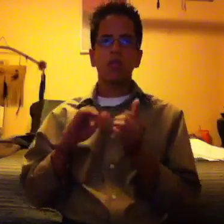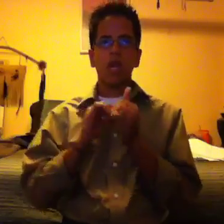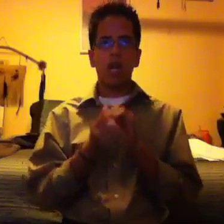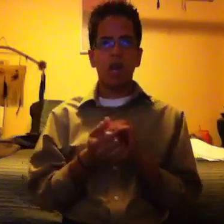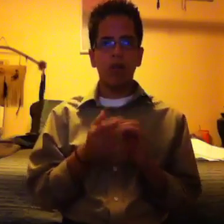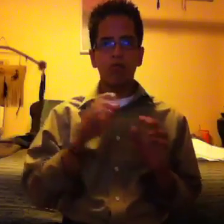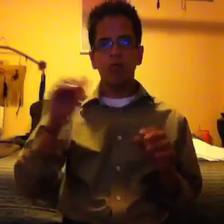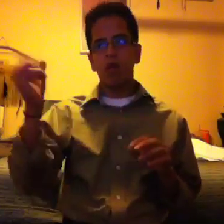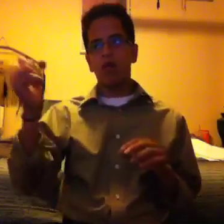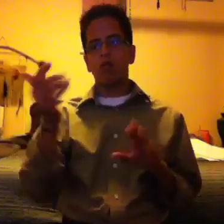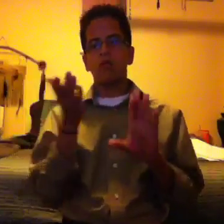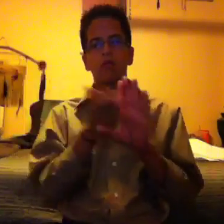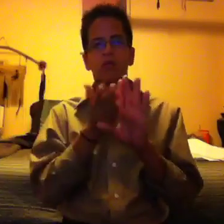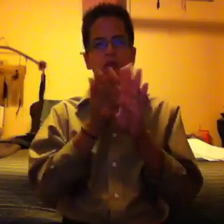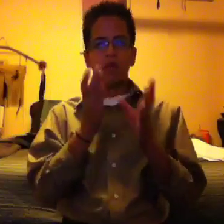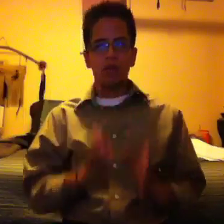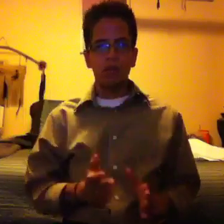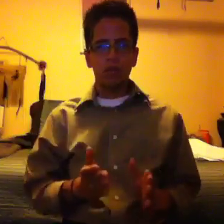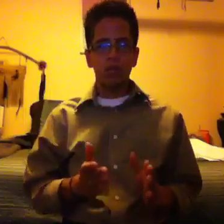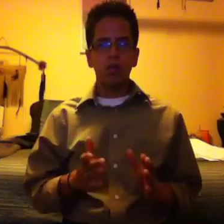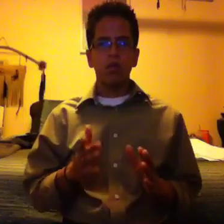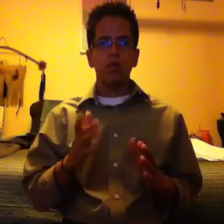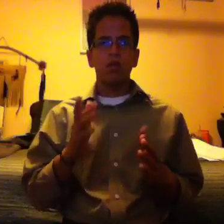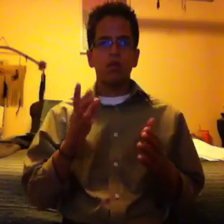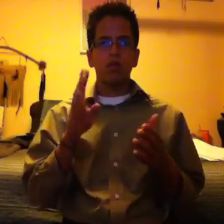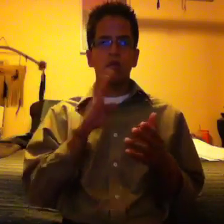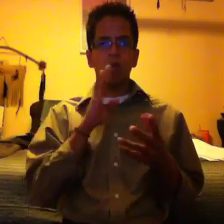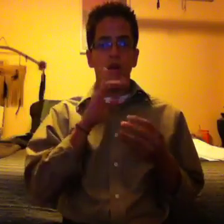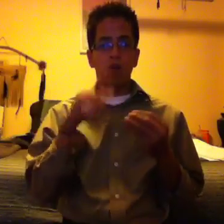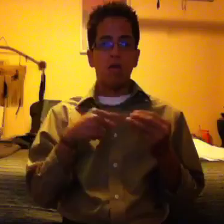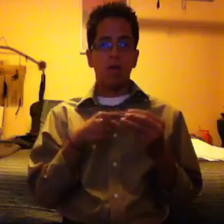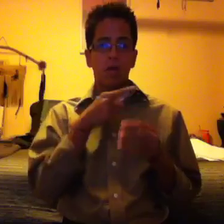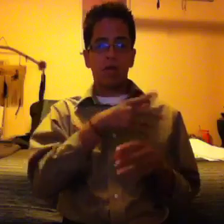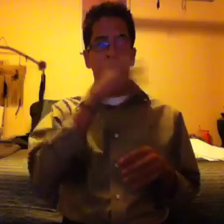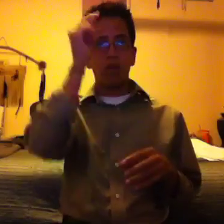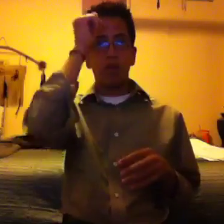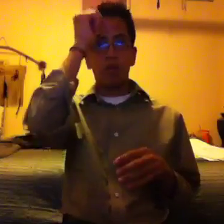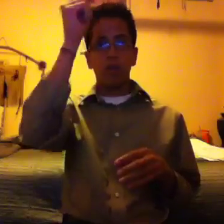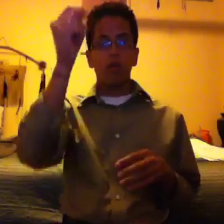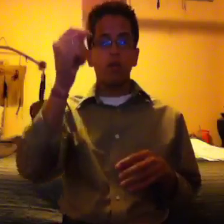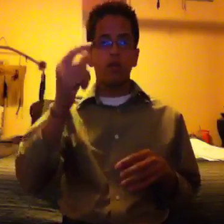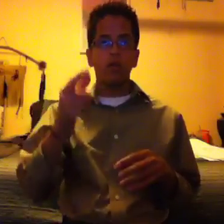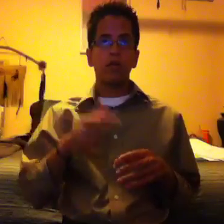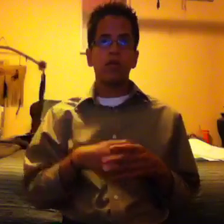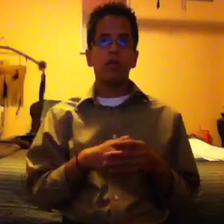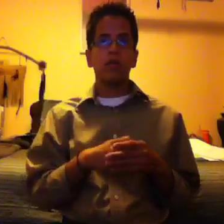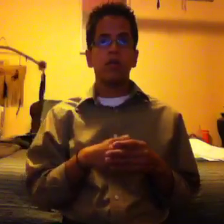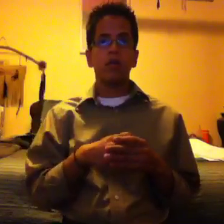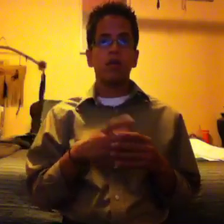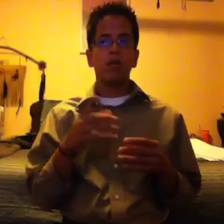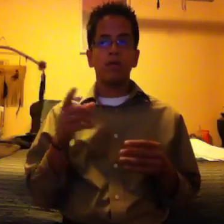more in depth about the theory, Erikson's theory. They learned how psychologists write, how psychologists